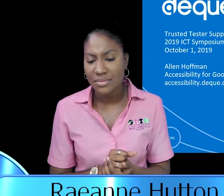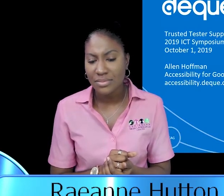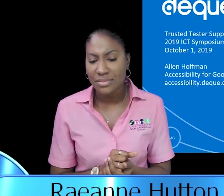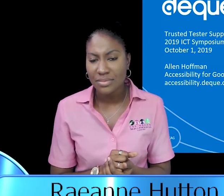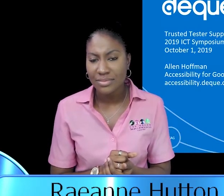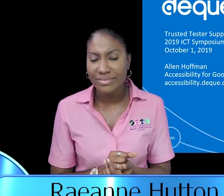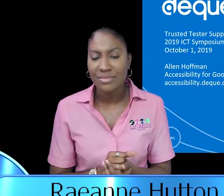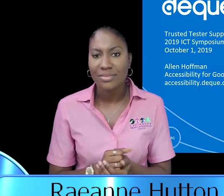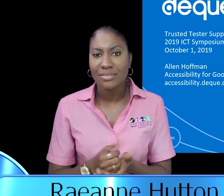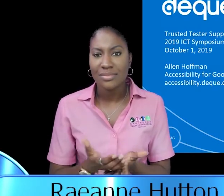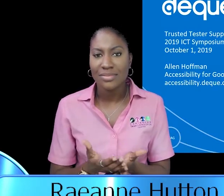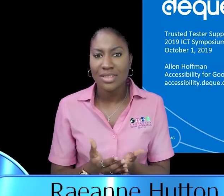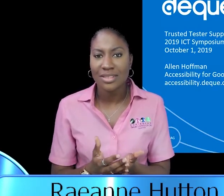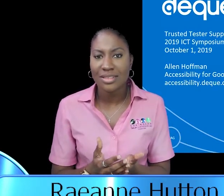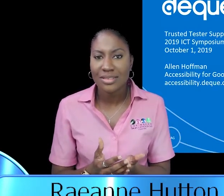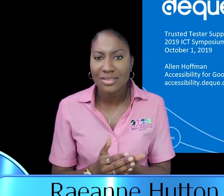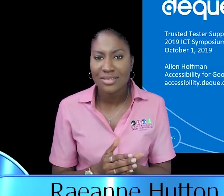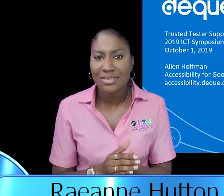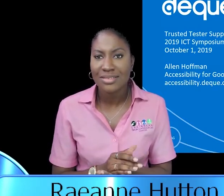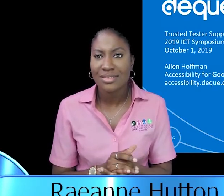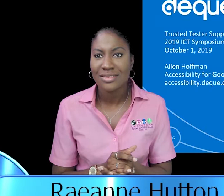If folks can mute their microphones, that would be good.